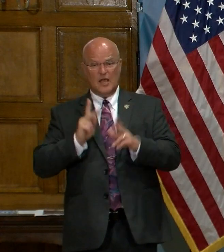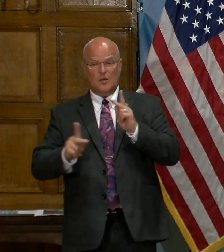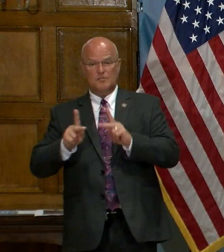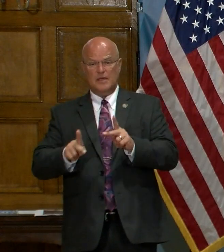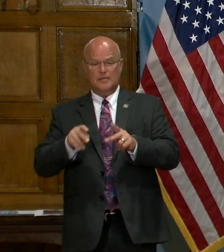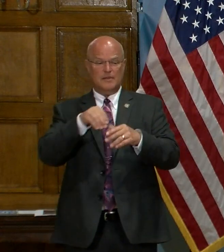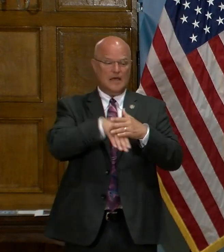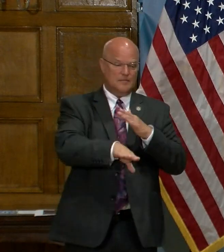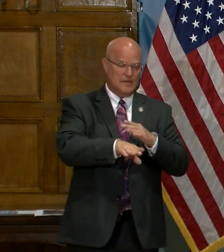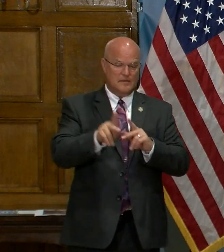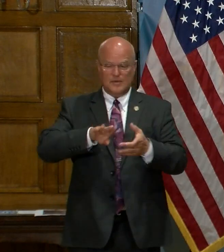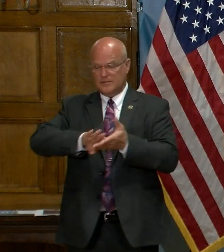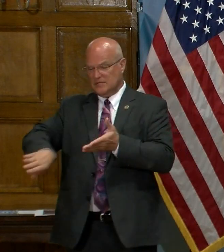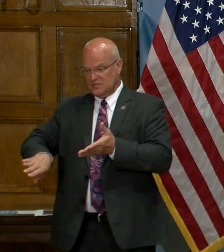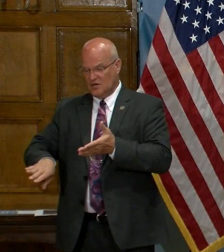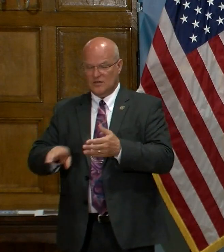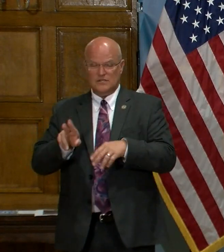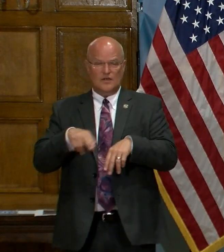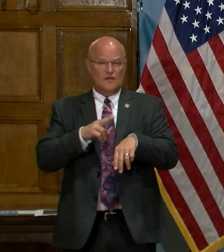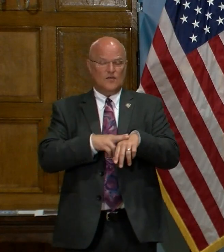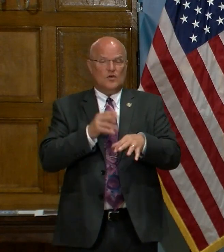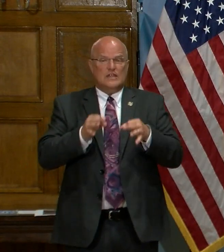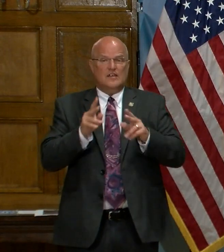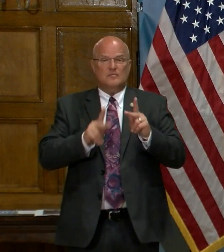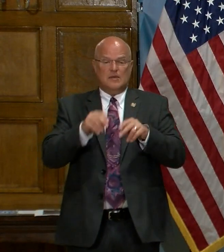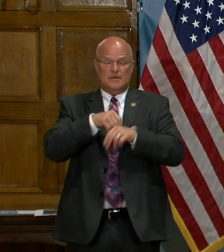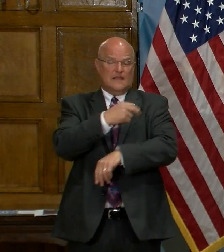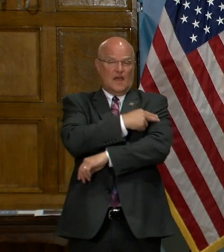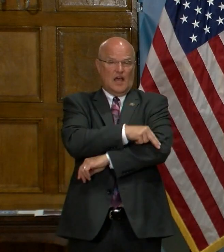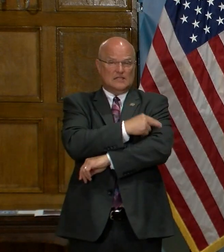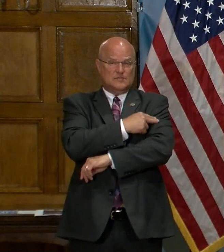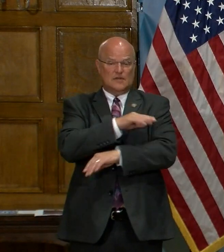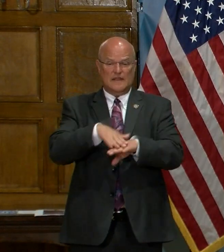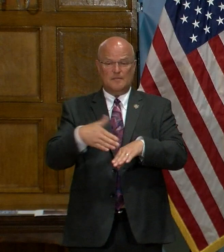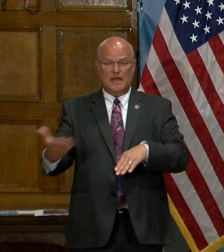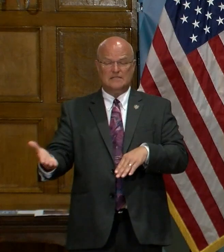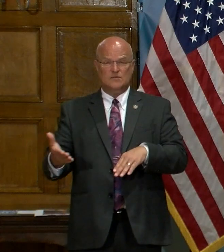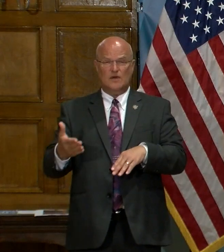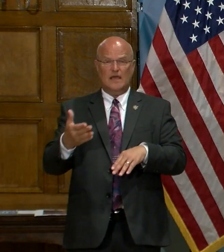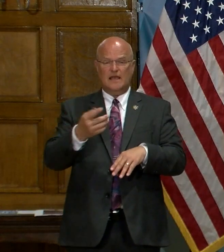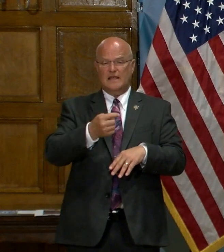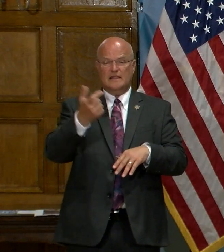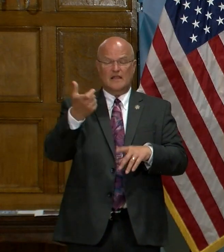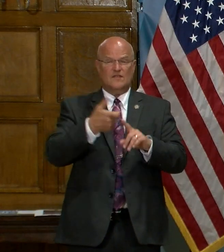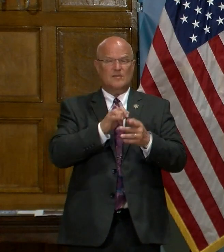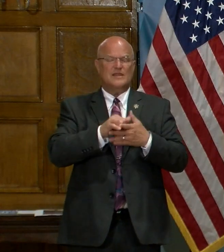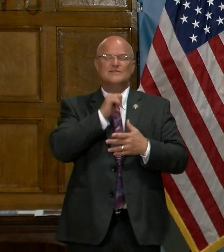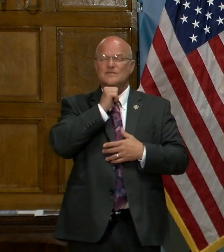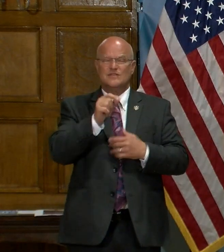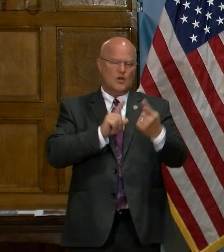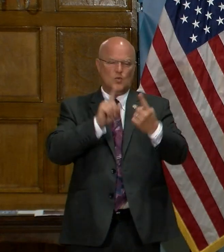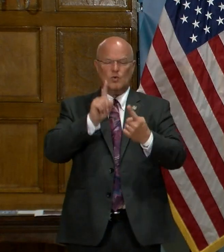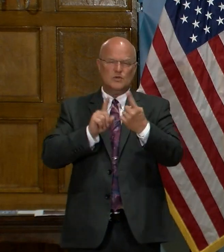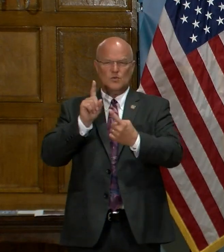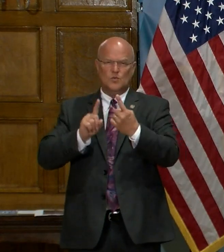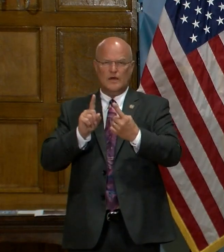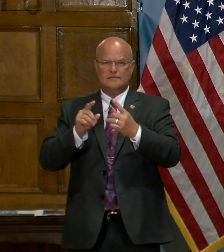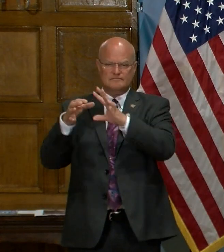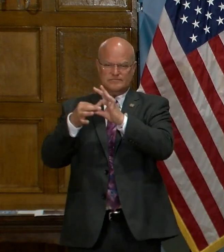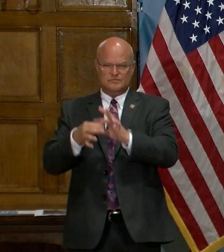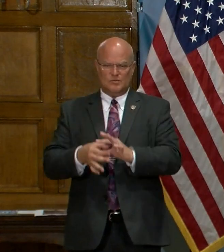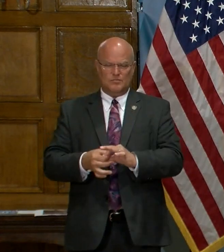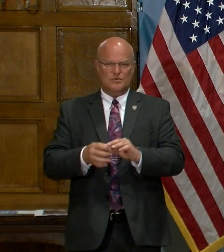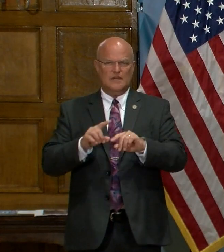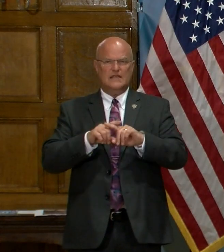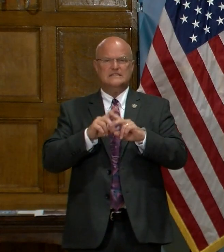people admitted, people discharged. Of course, if people are in the hospital and they pass away, they're removed from that. So it's not a one-to-one correlation. It's a